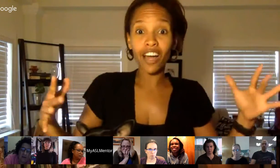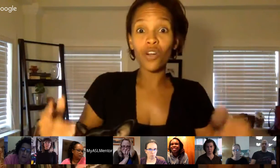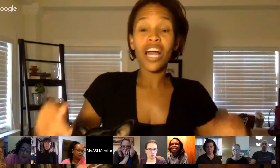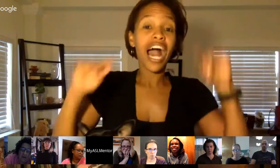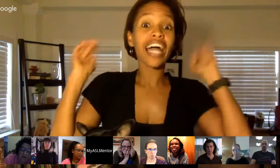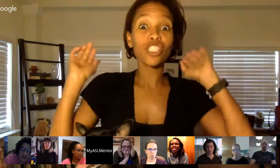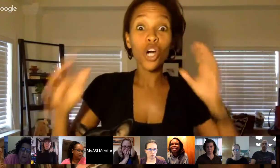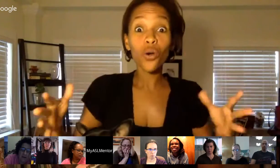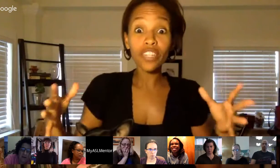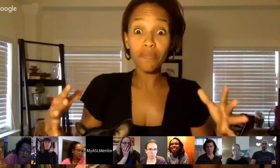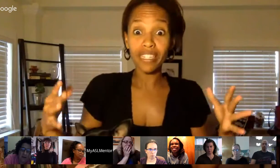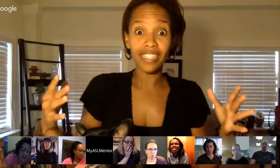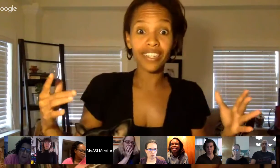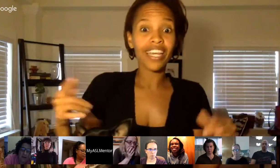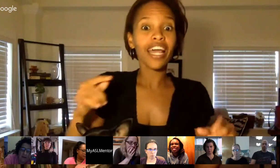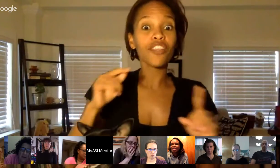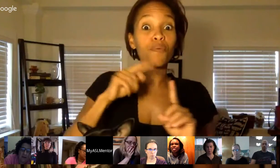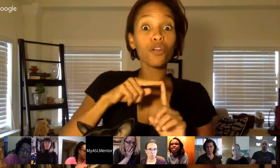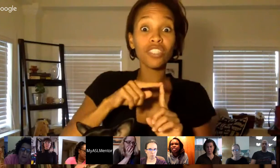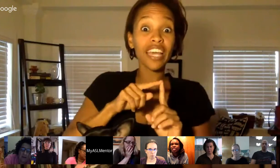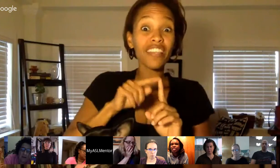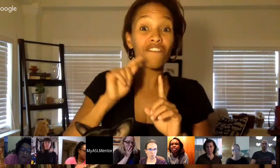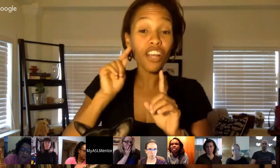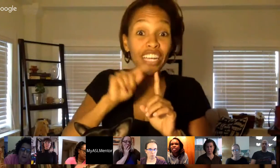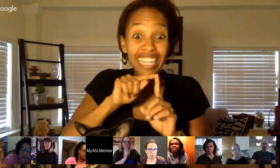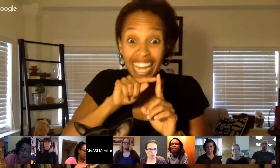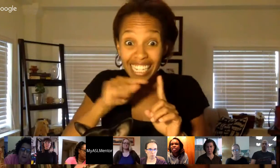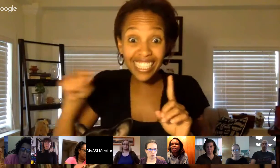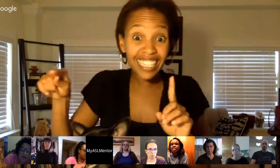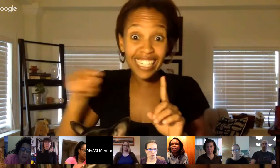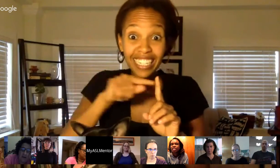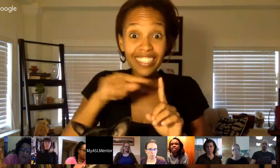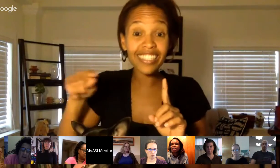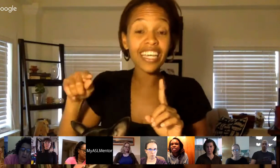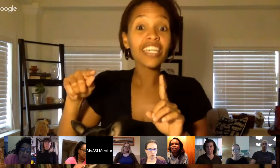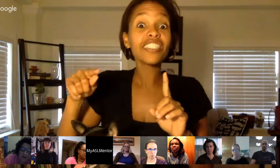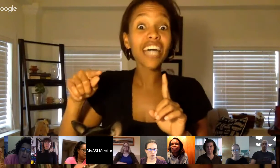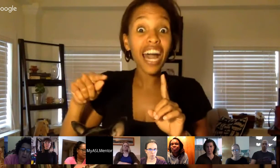freak out. I totally missed it. And the person in the very next